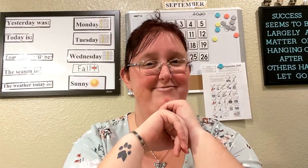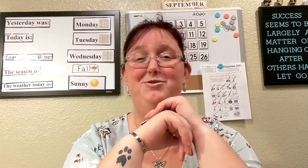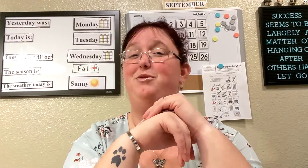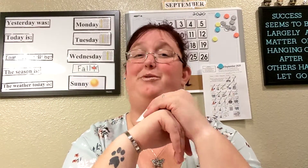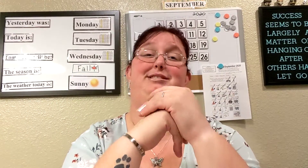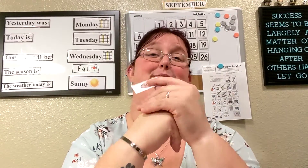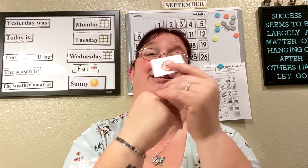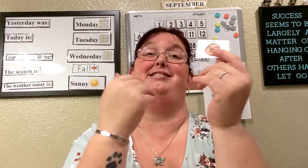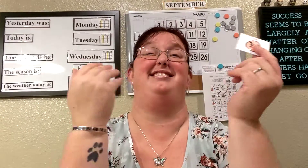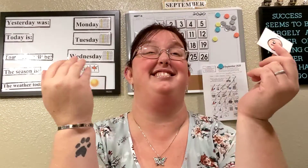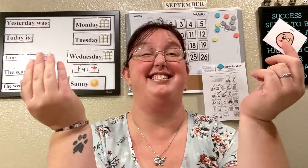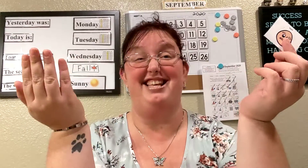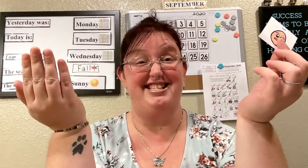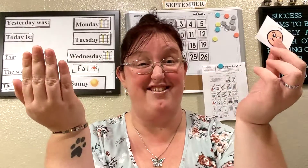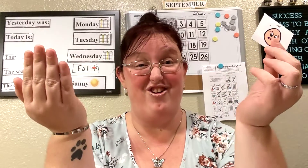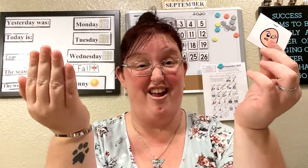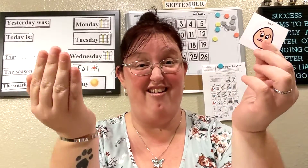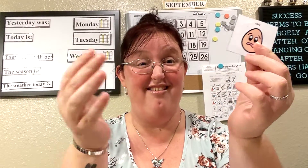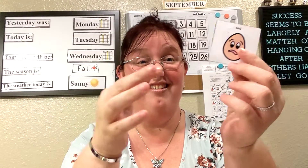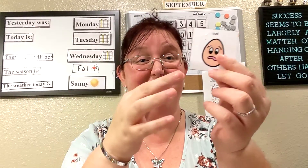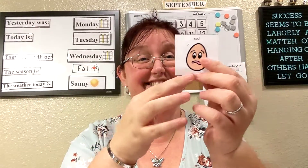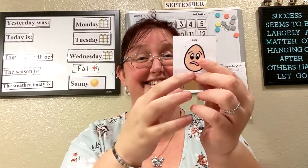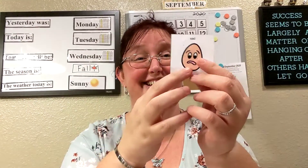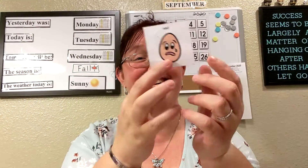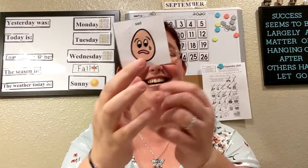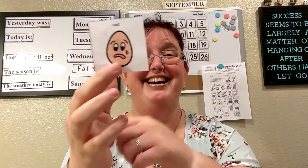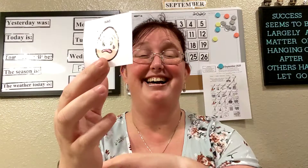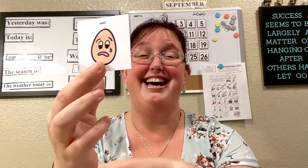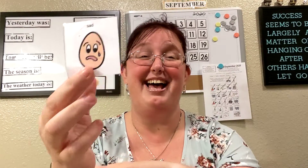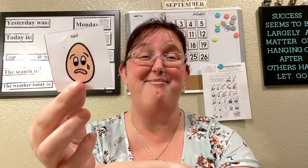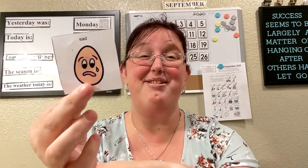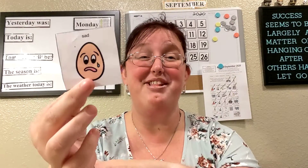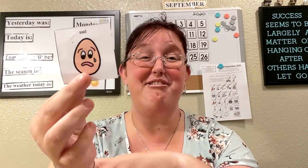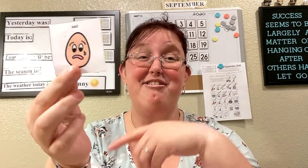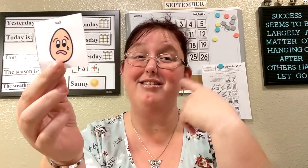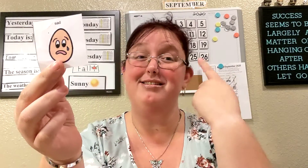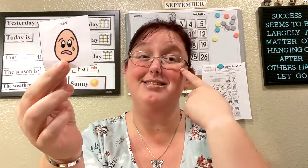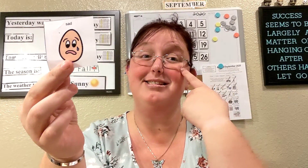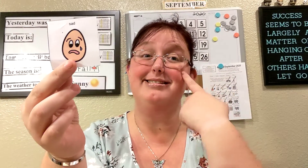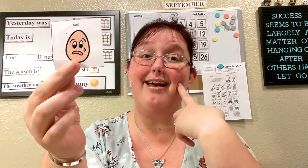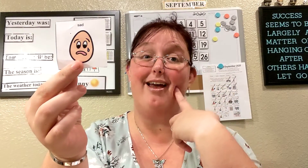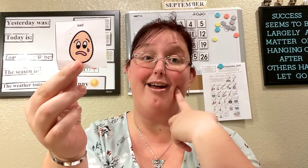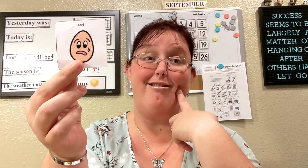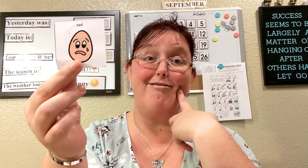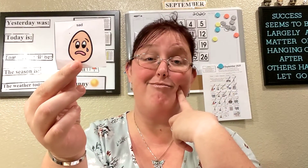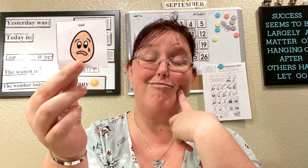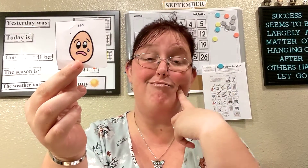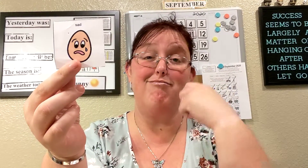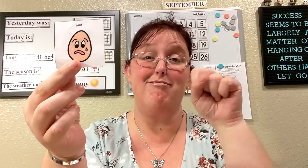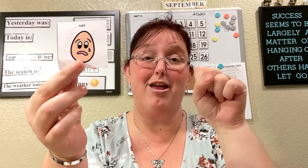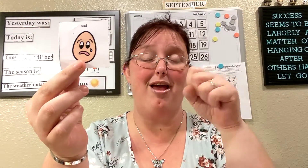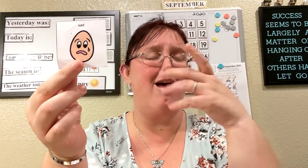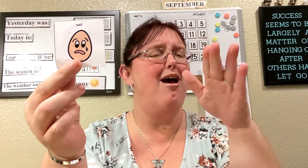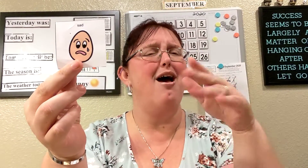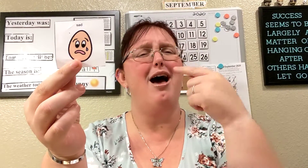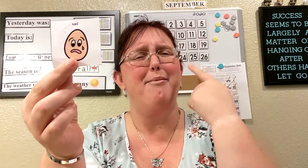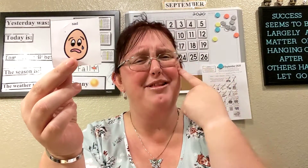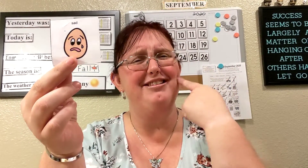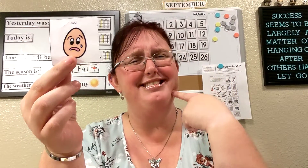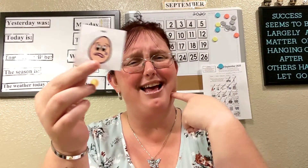You know it's coming next because I say this every day. I'm a little sad. Yeah, I'm a little